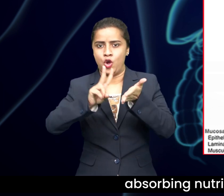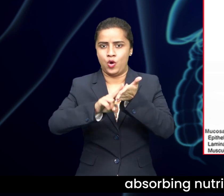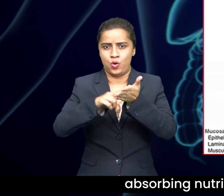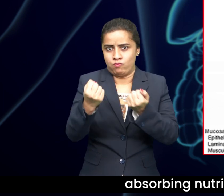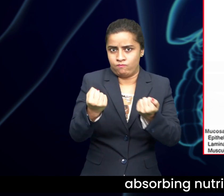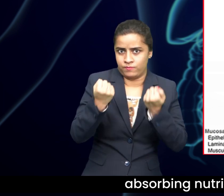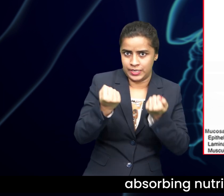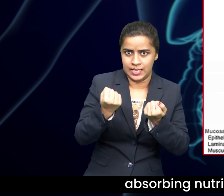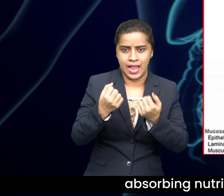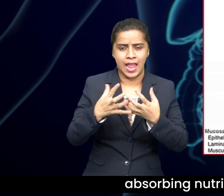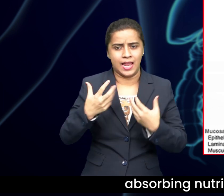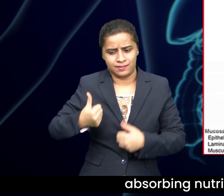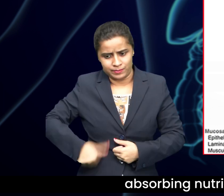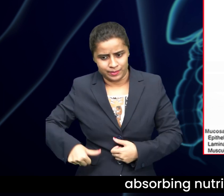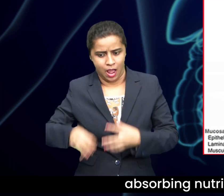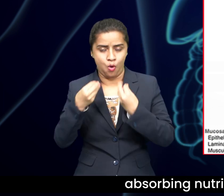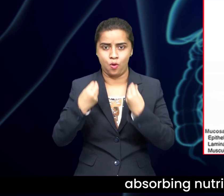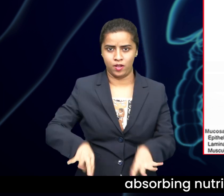and expelling waste.